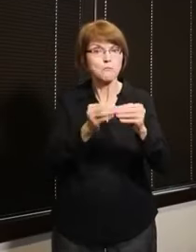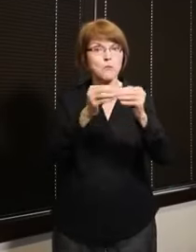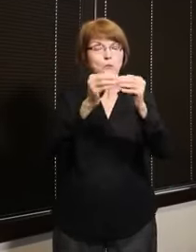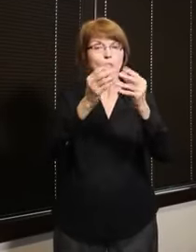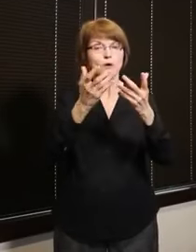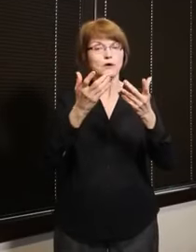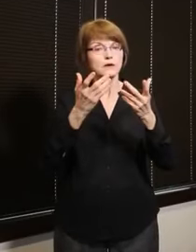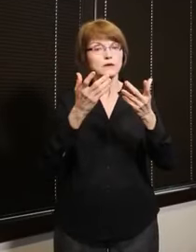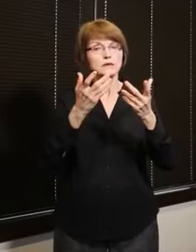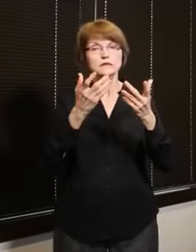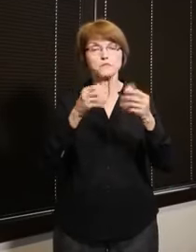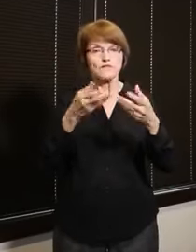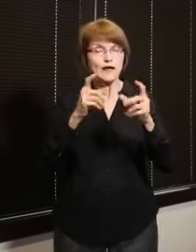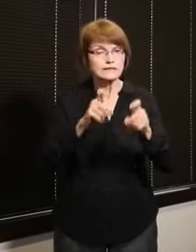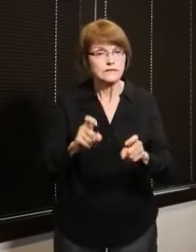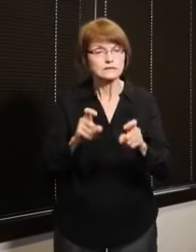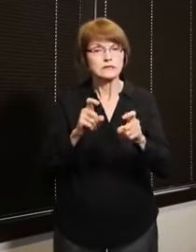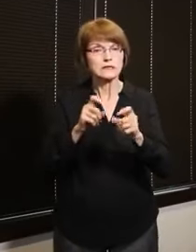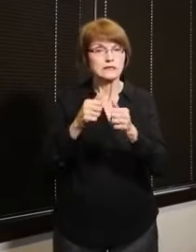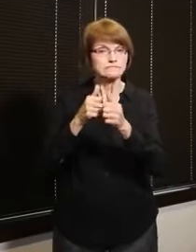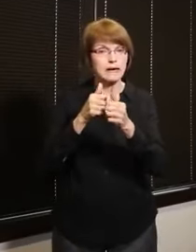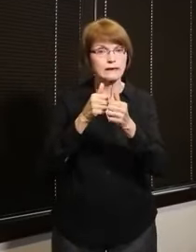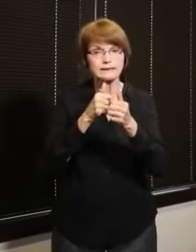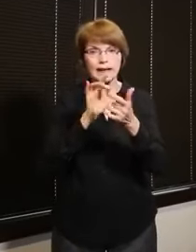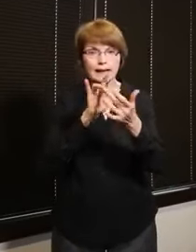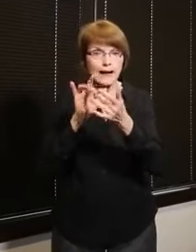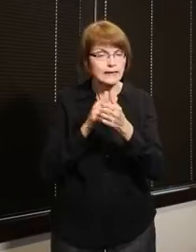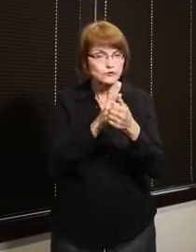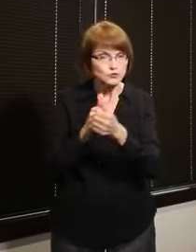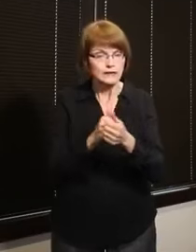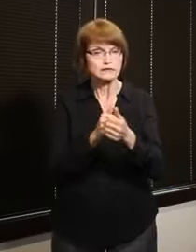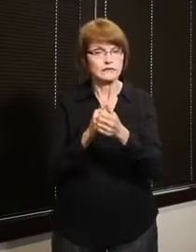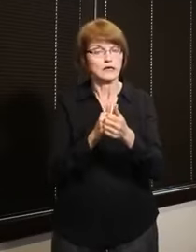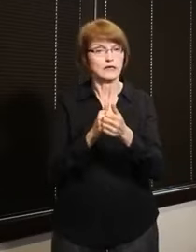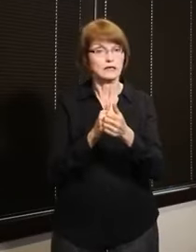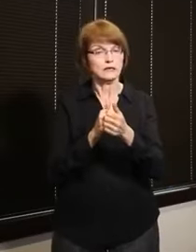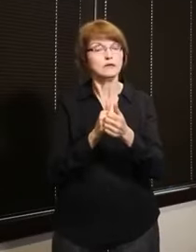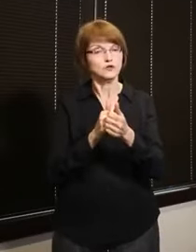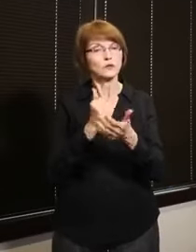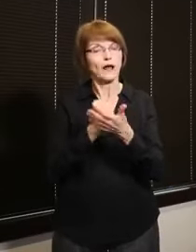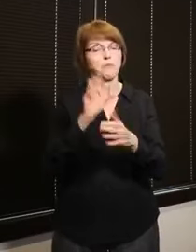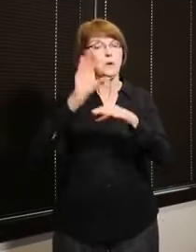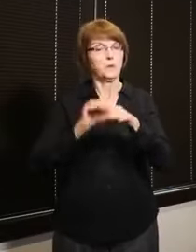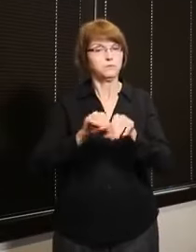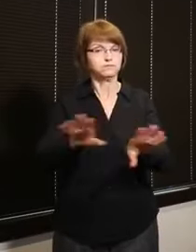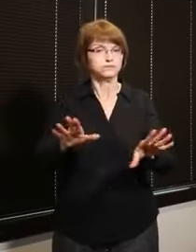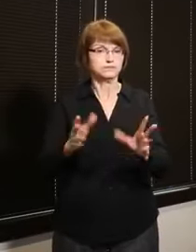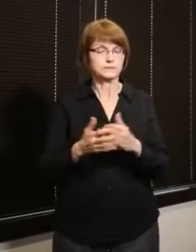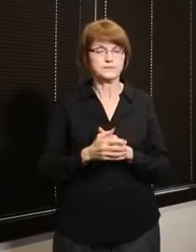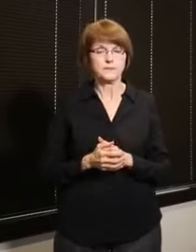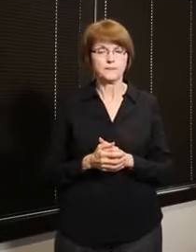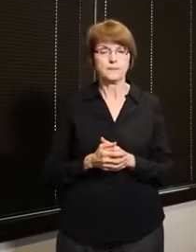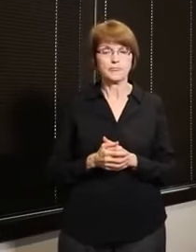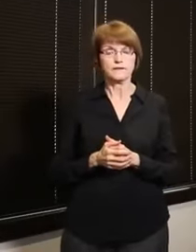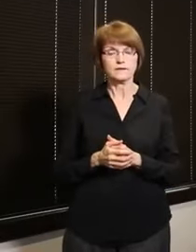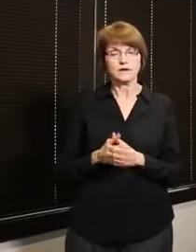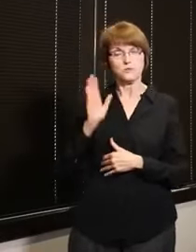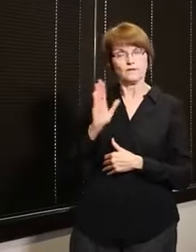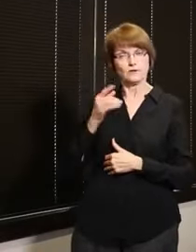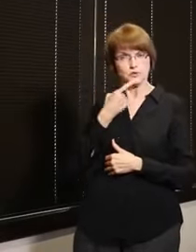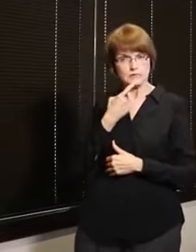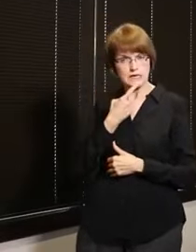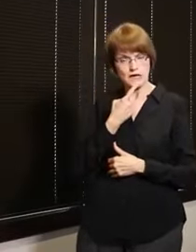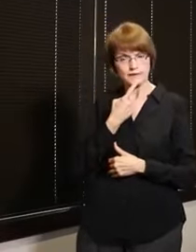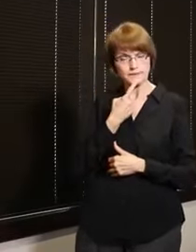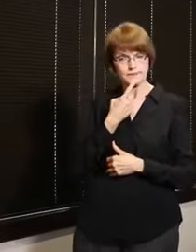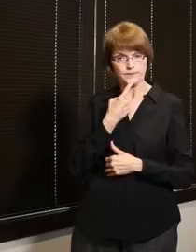tracing so you can really limit the amount of transmission going on in the community. You have mentioned previously